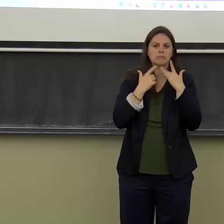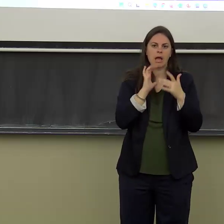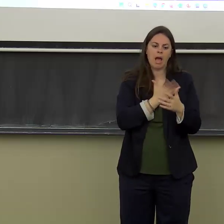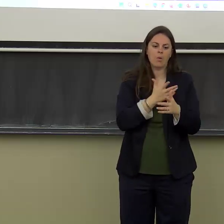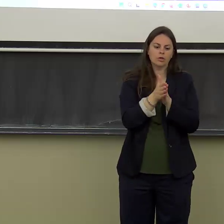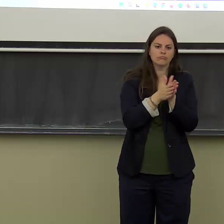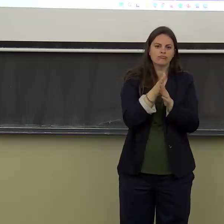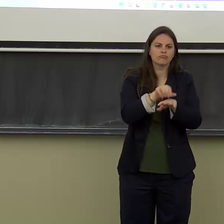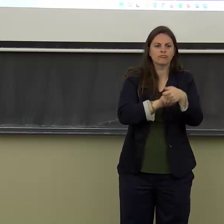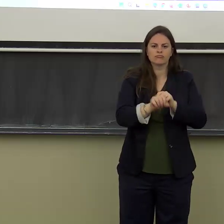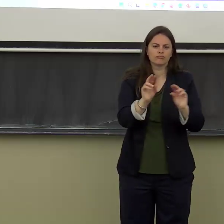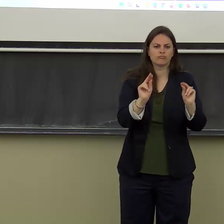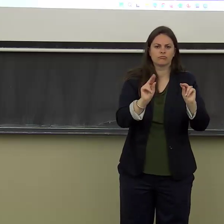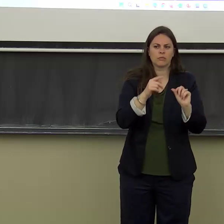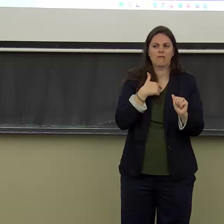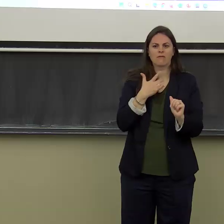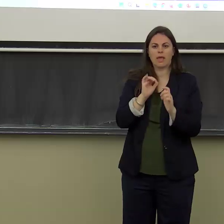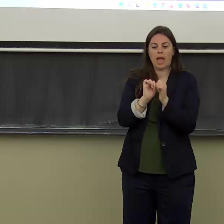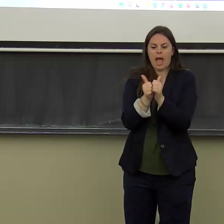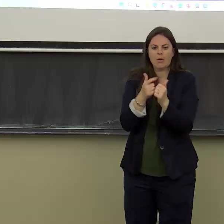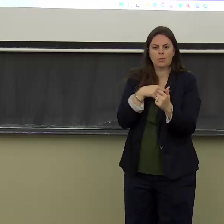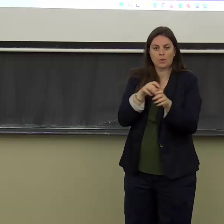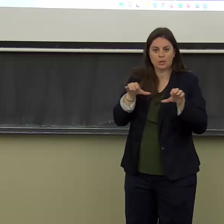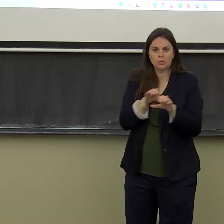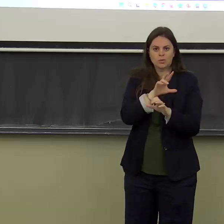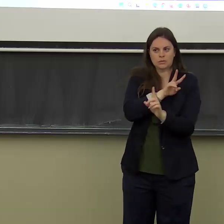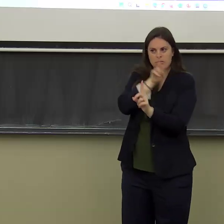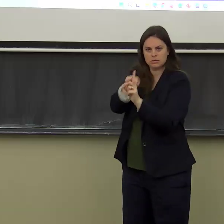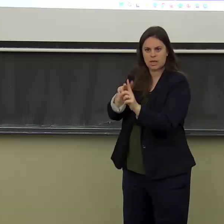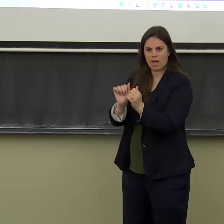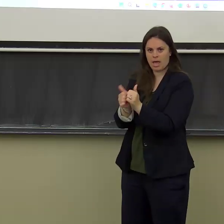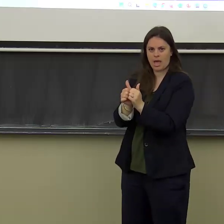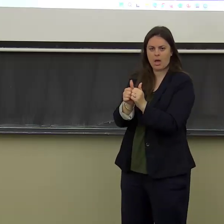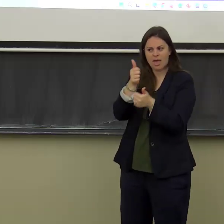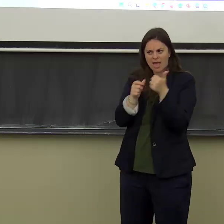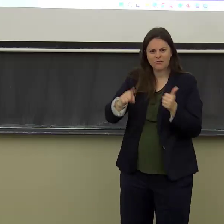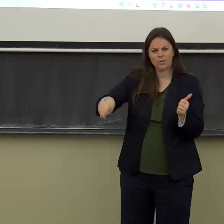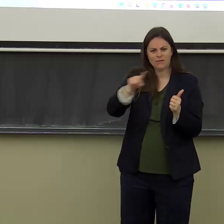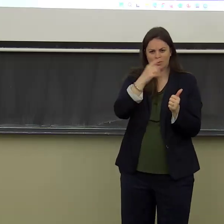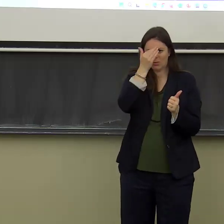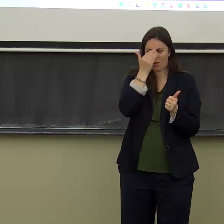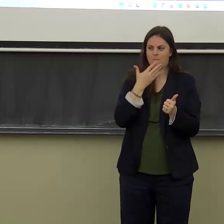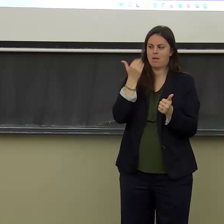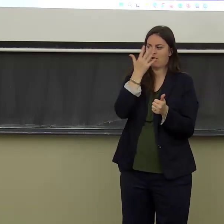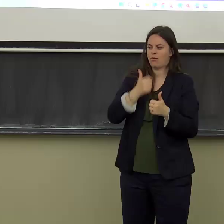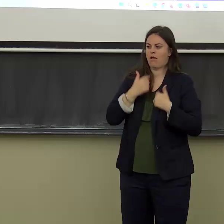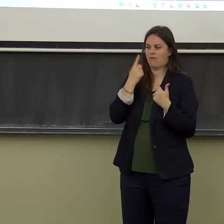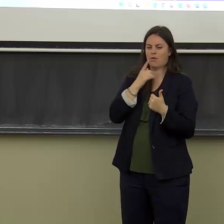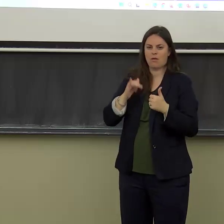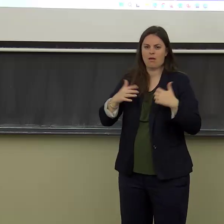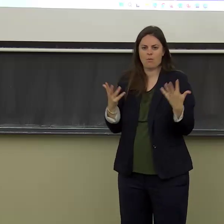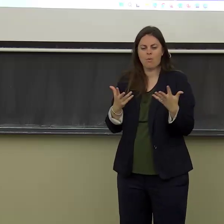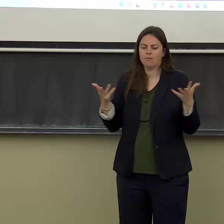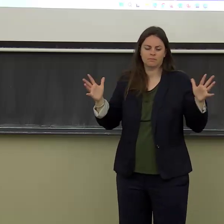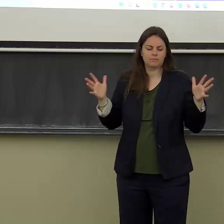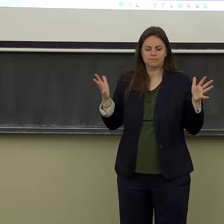know already? Everyone in the room here knows what a better life would look like. And that's not the problem. And I think what you just said, we